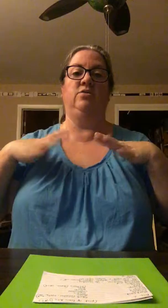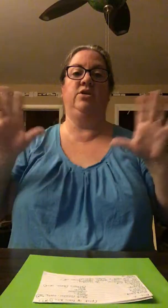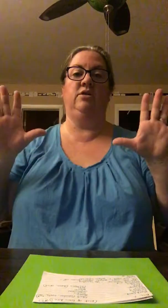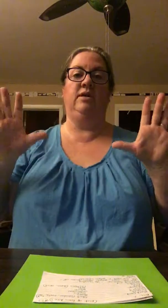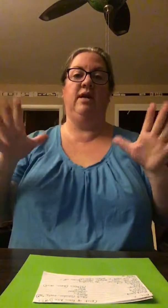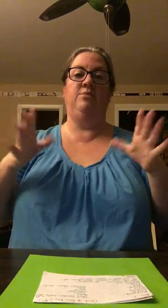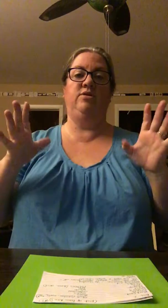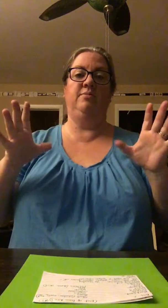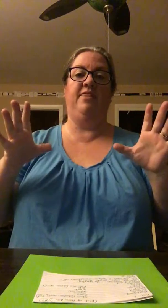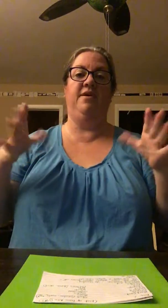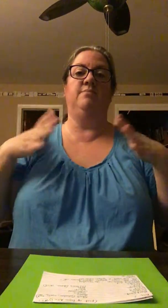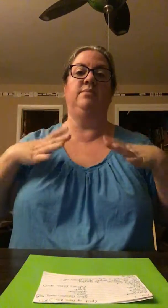shoulder. I'm using my thumbs.